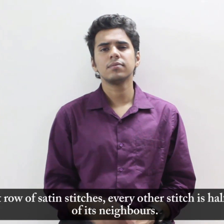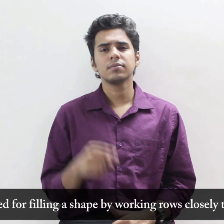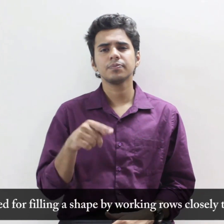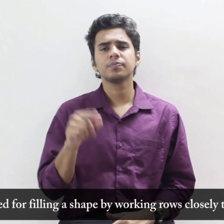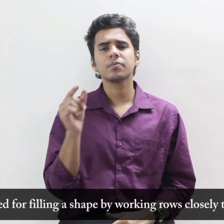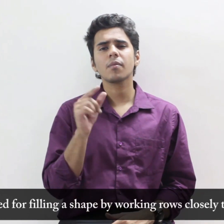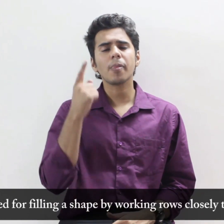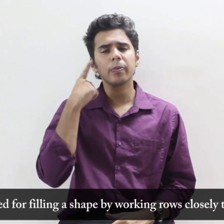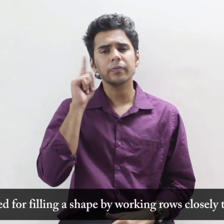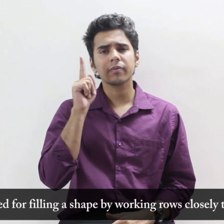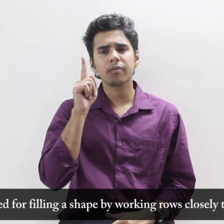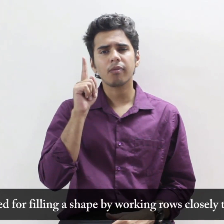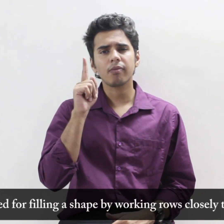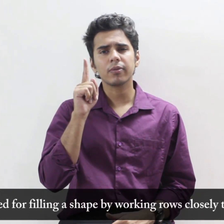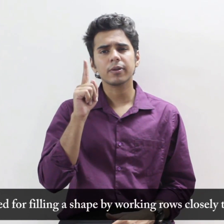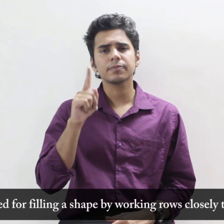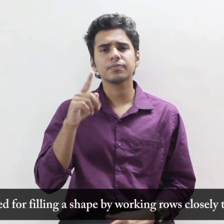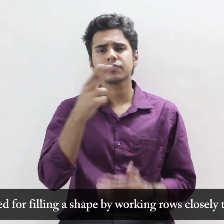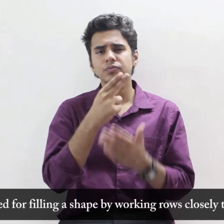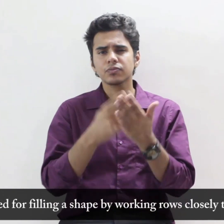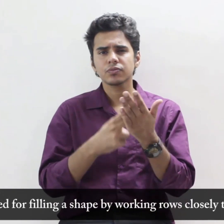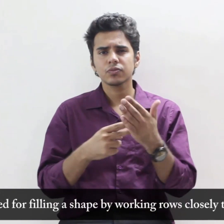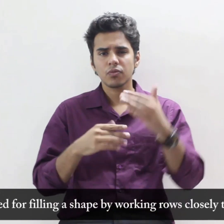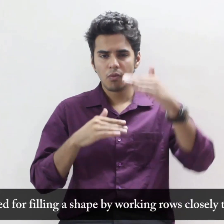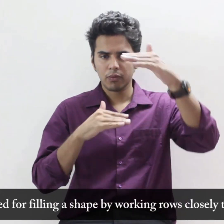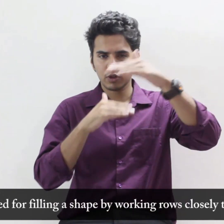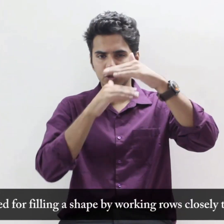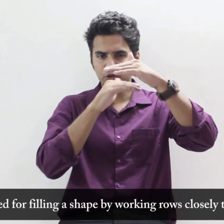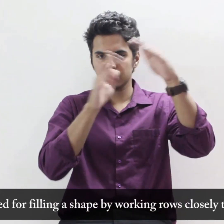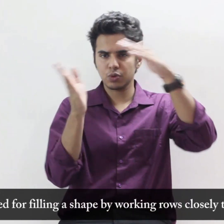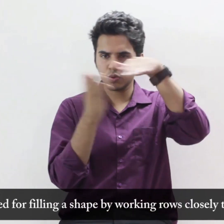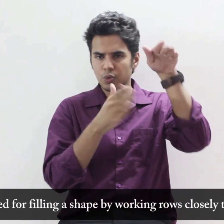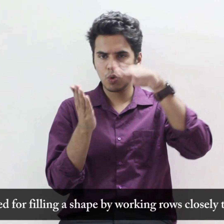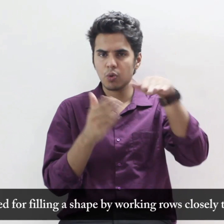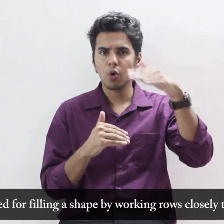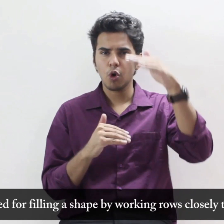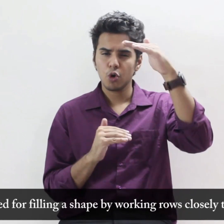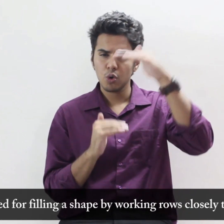It is used for filling a shape by working rows closely together.